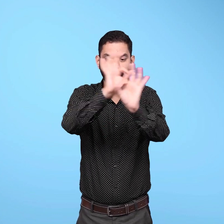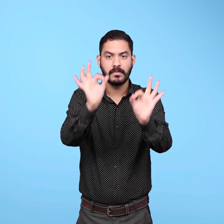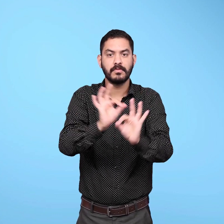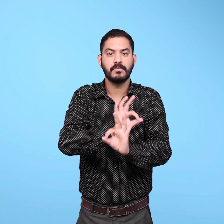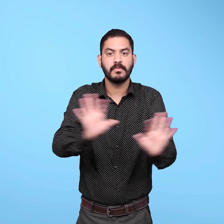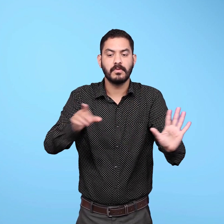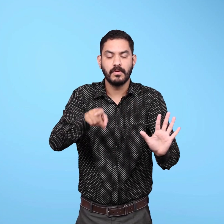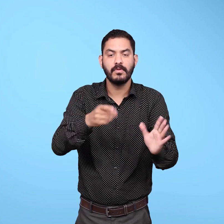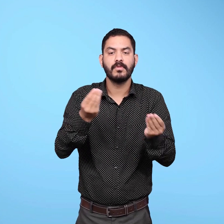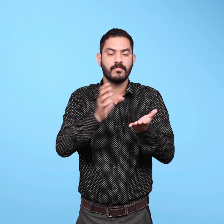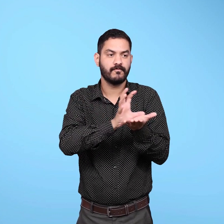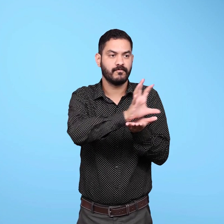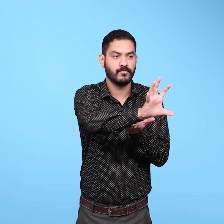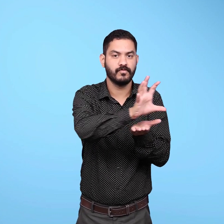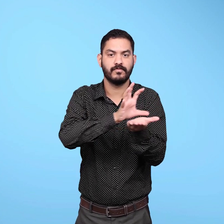the finished product.